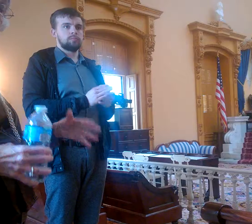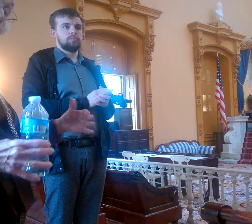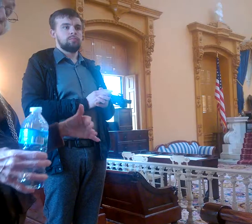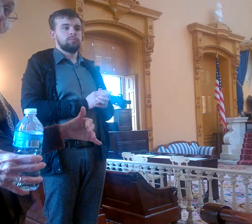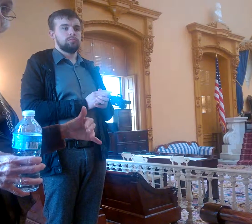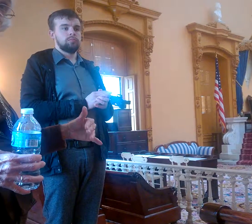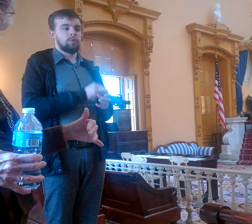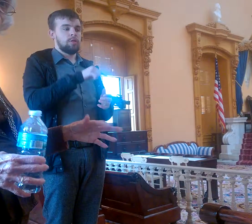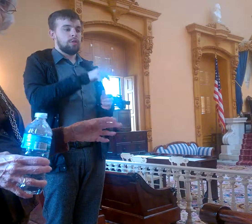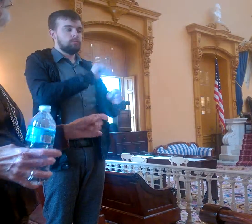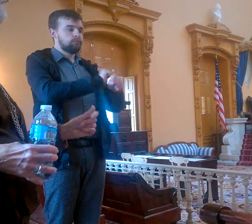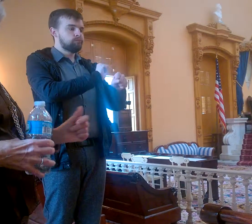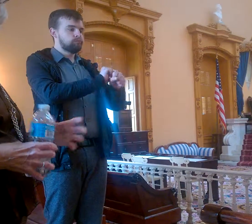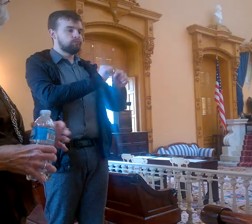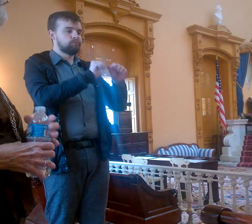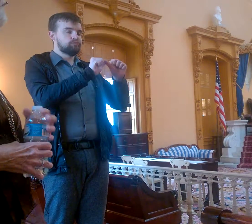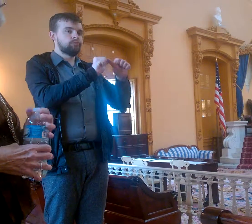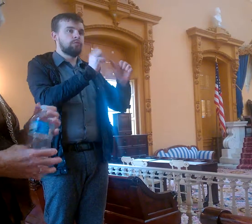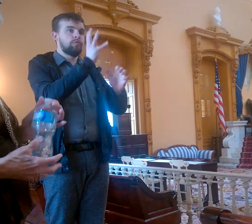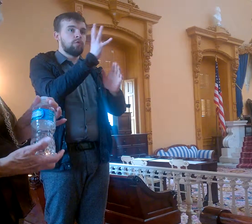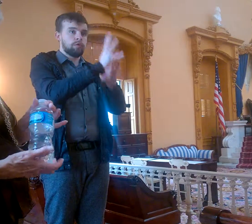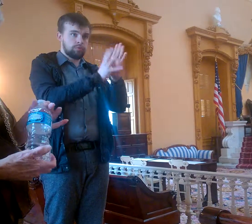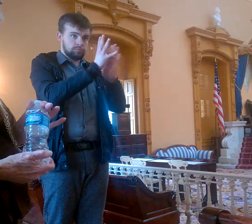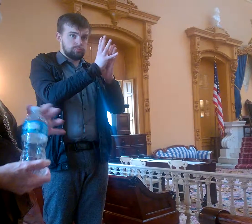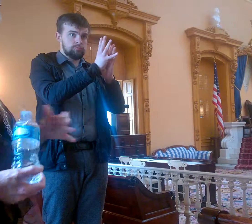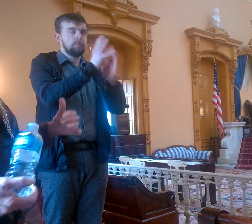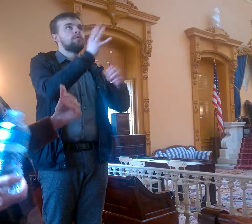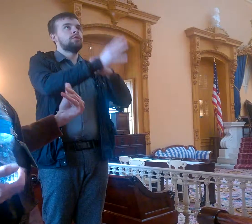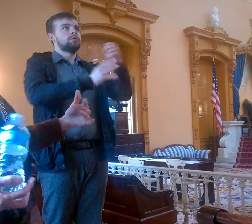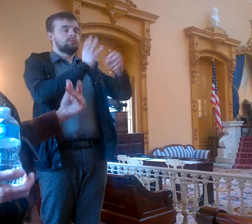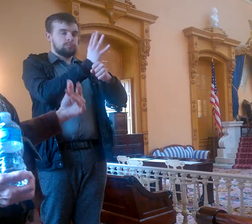serve 4 years.